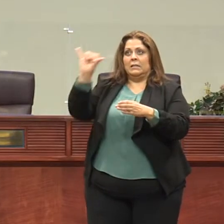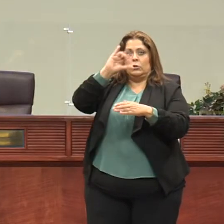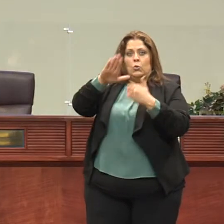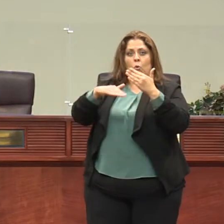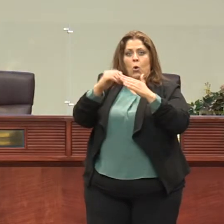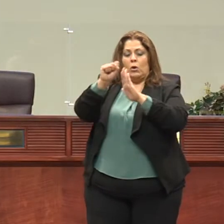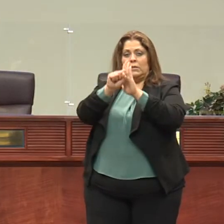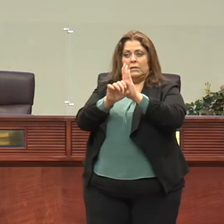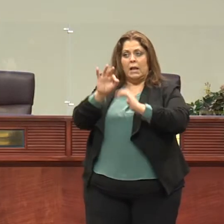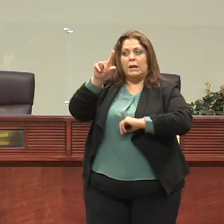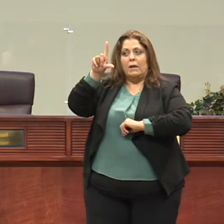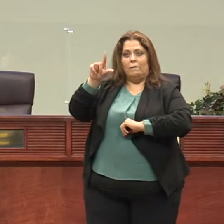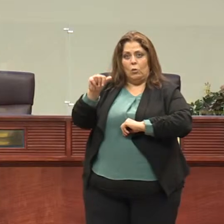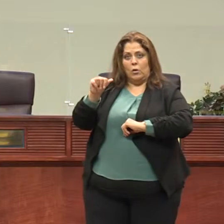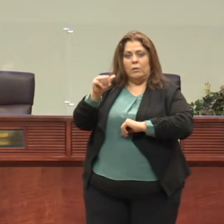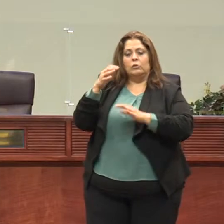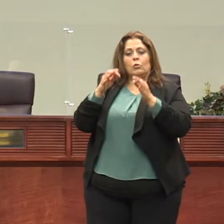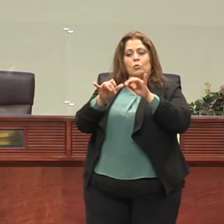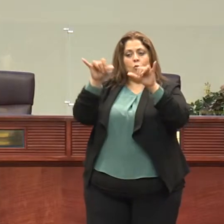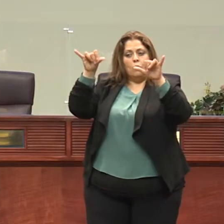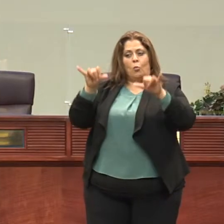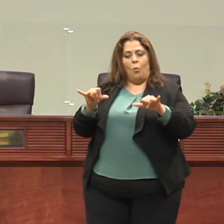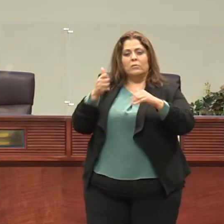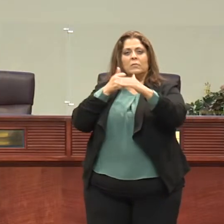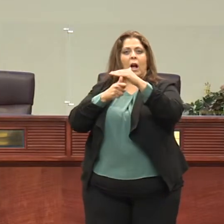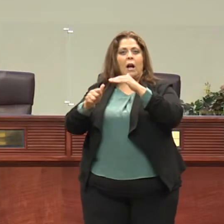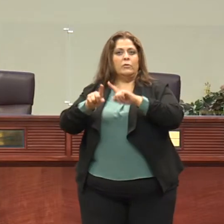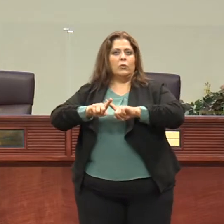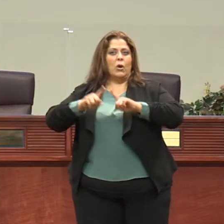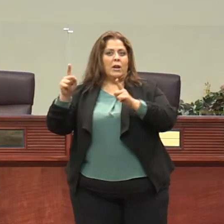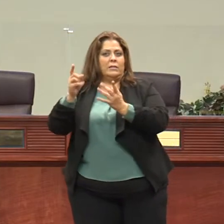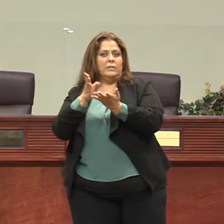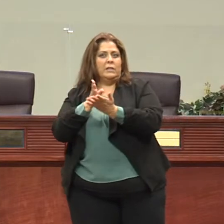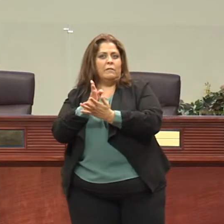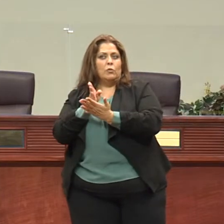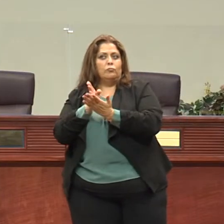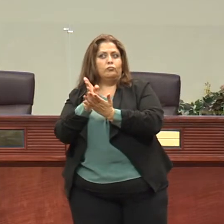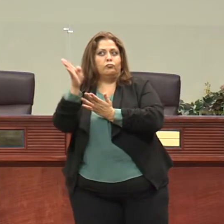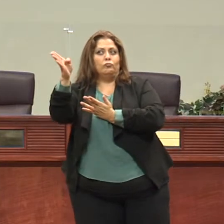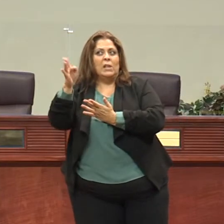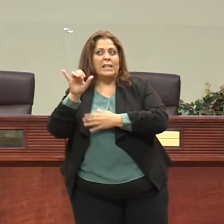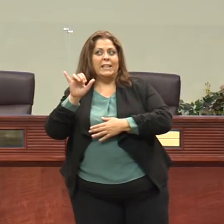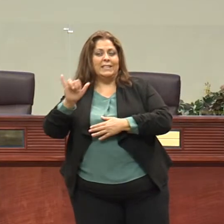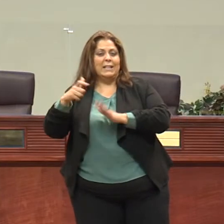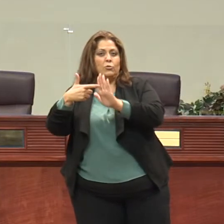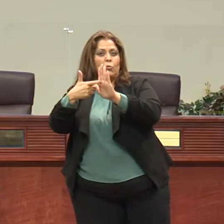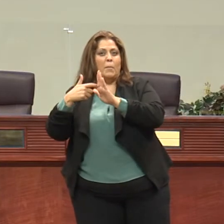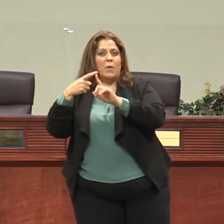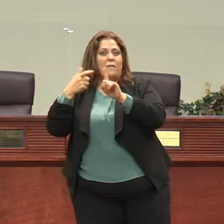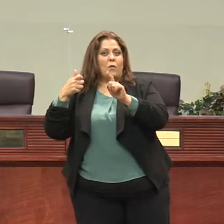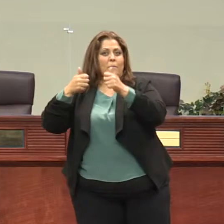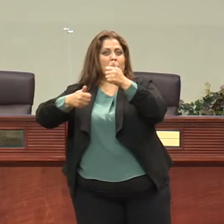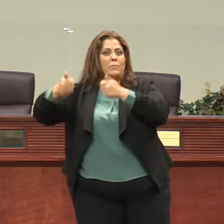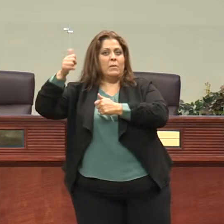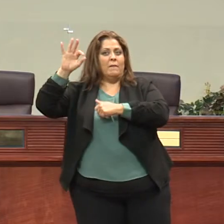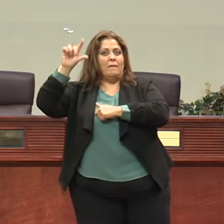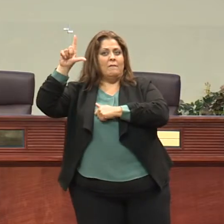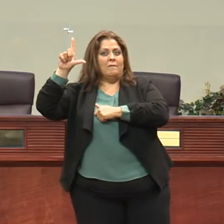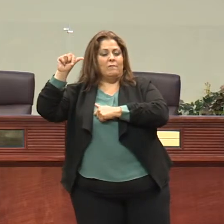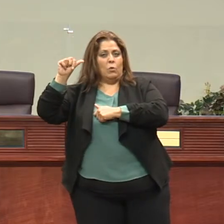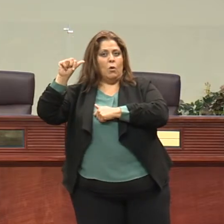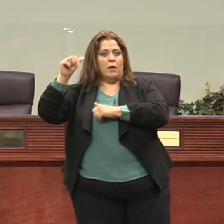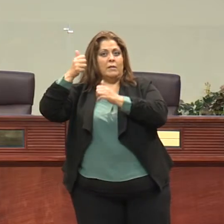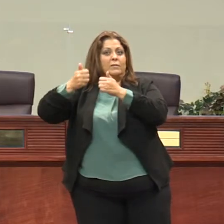court system in a different position because that is a mandate from the Florida Supreme Court